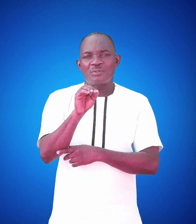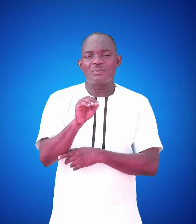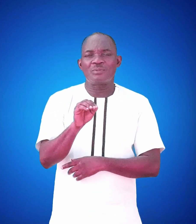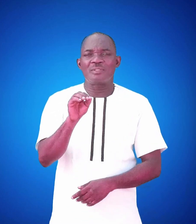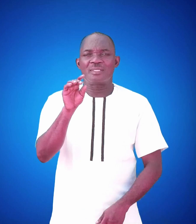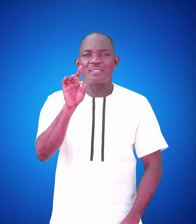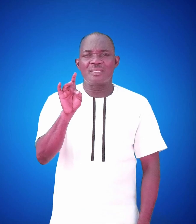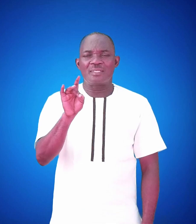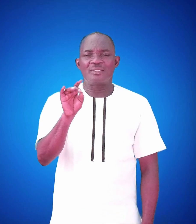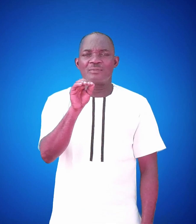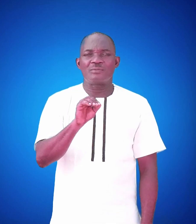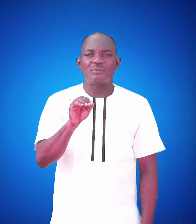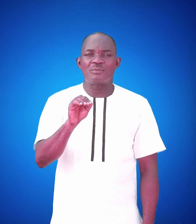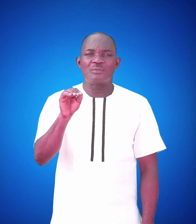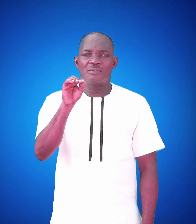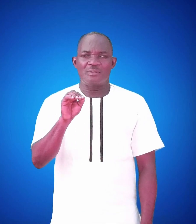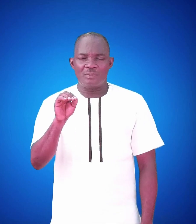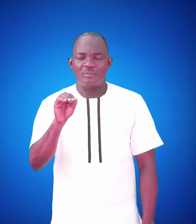0800